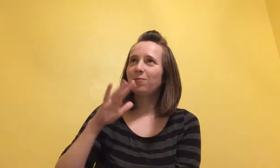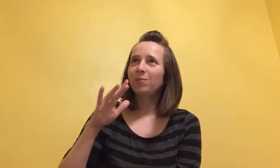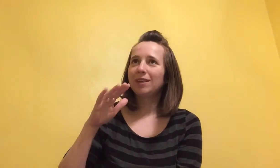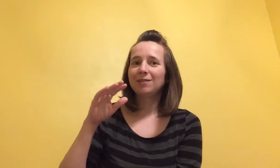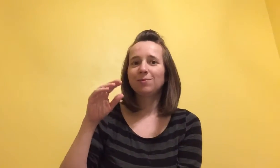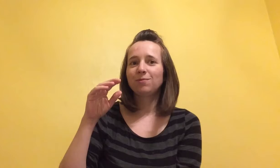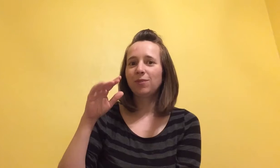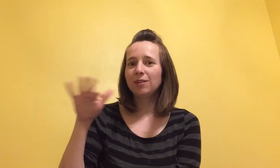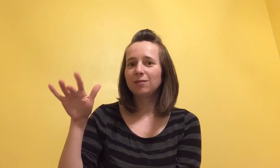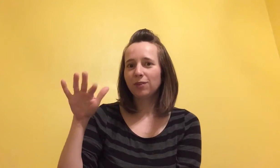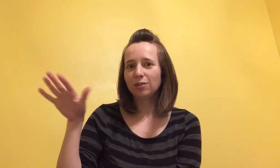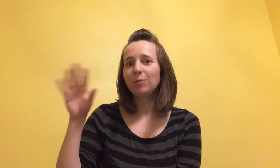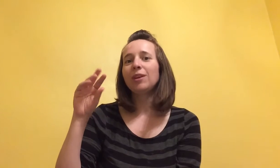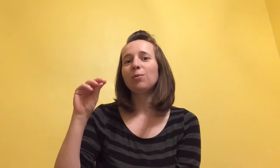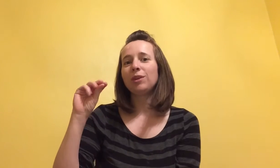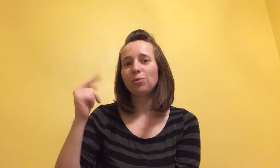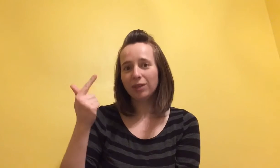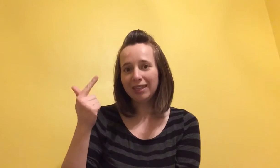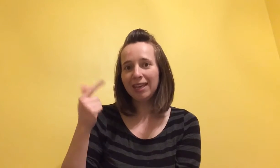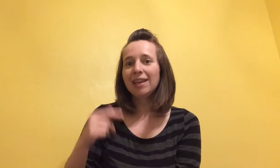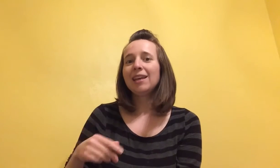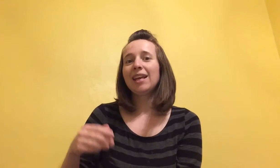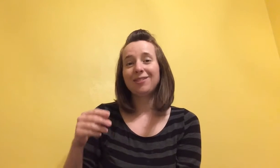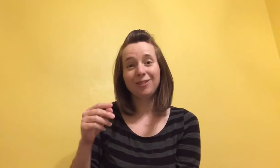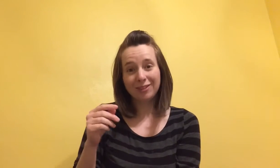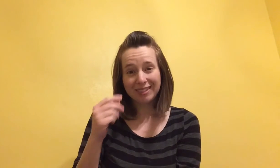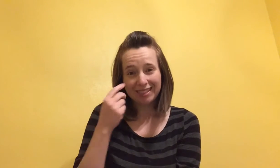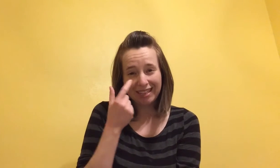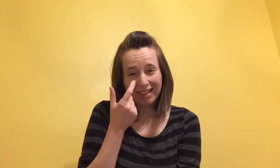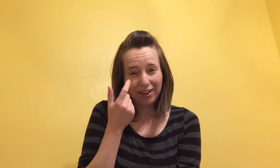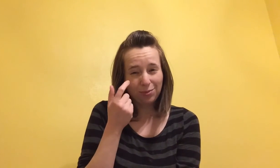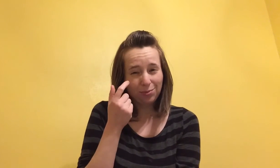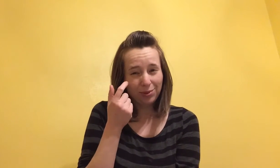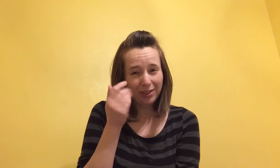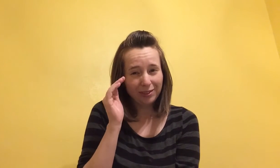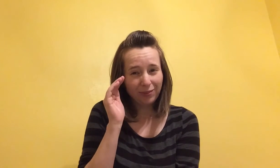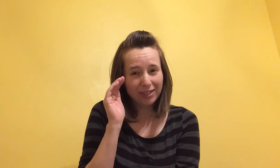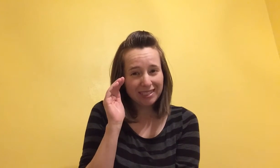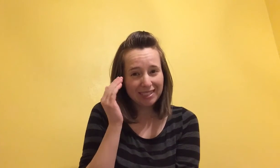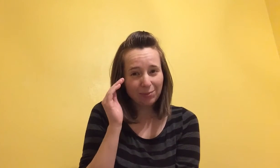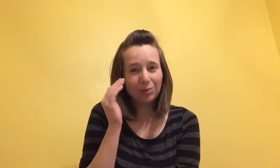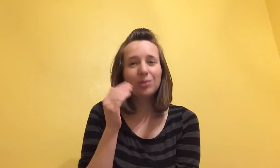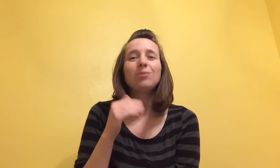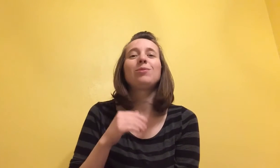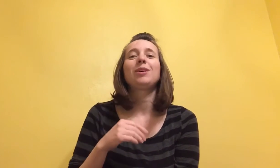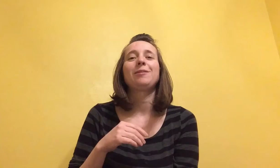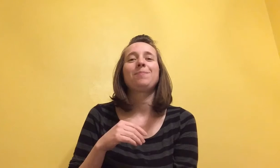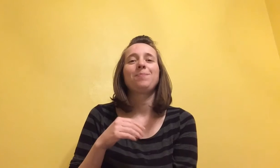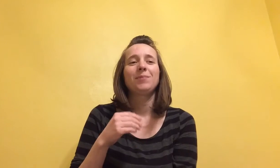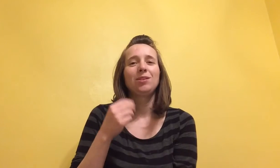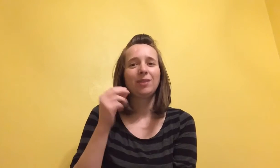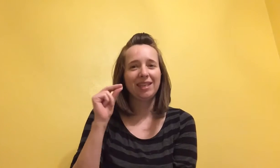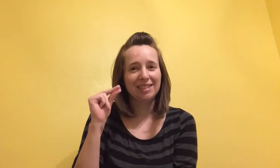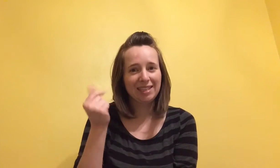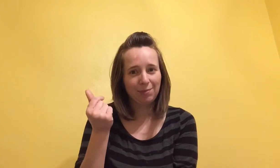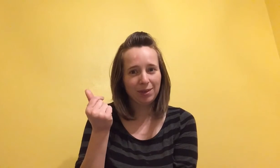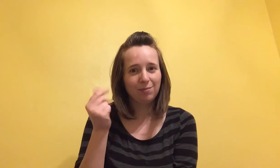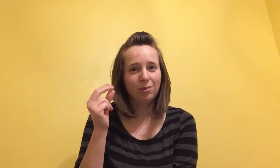by finger spelling it really quickly, it kind of really looks very similar to like a snapping